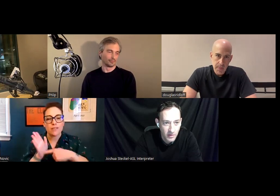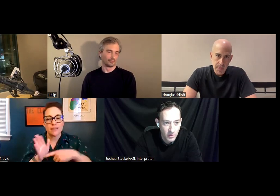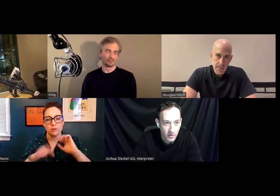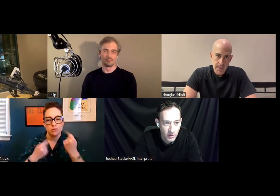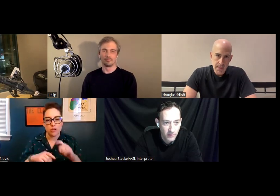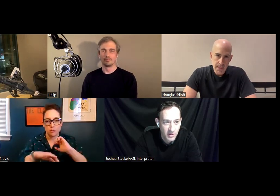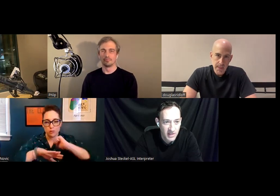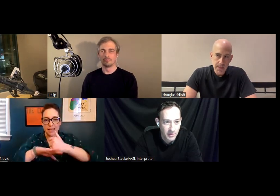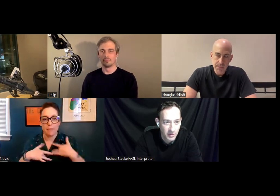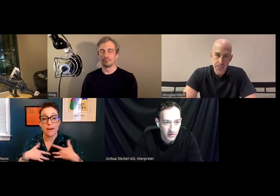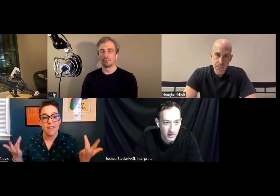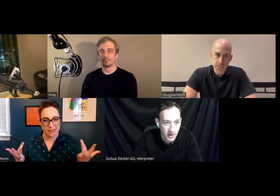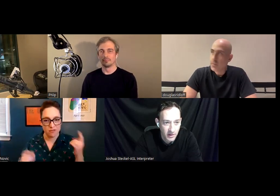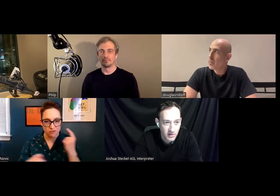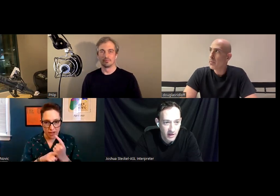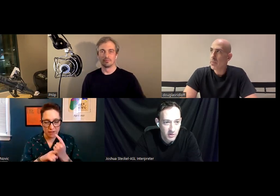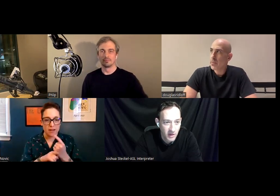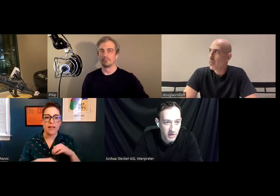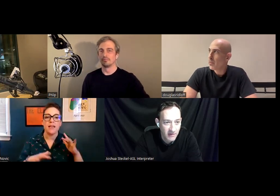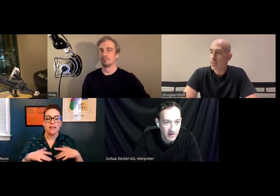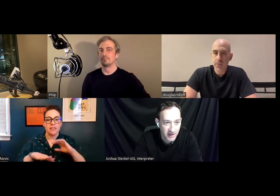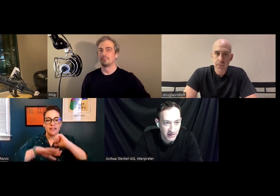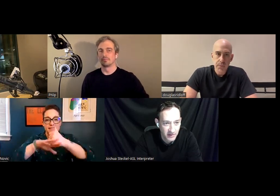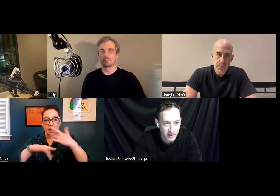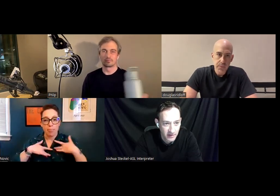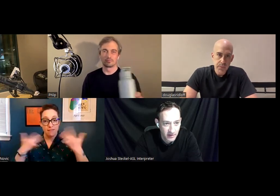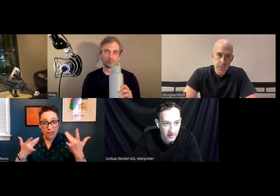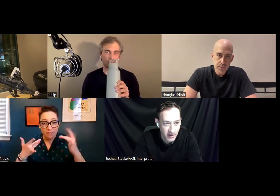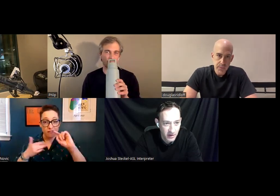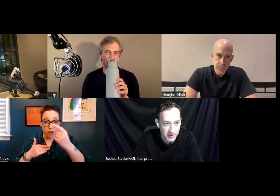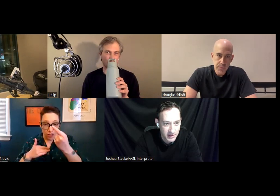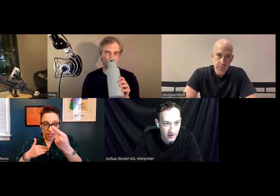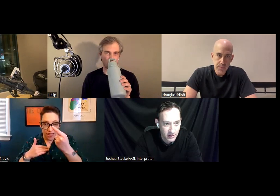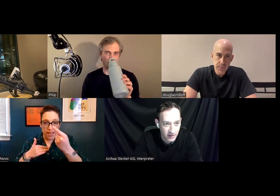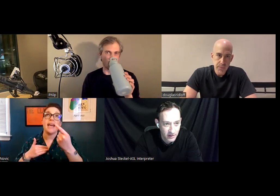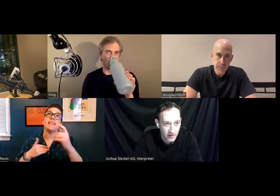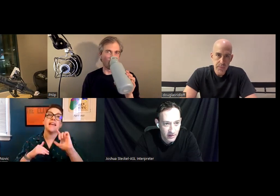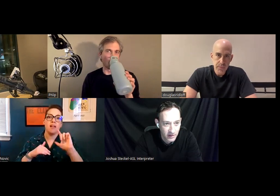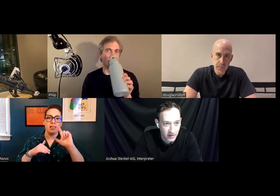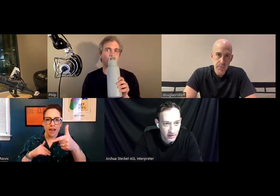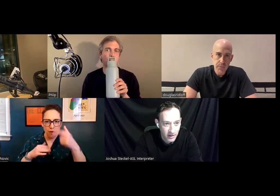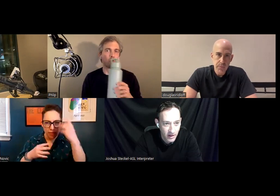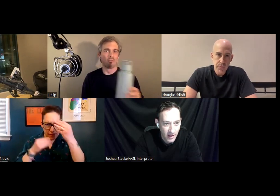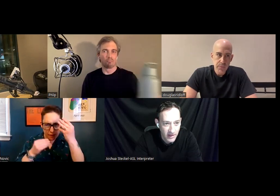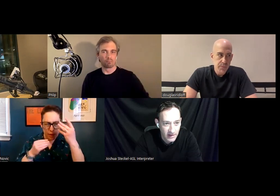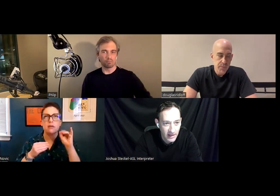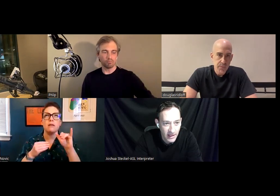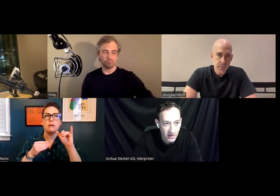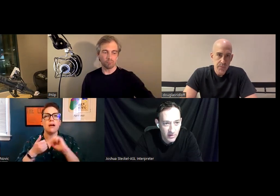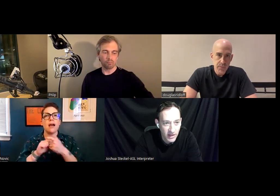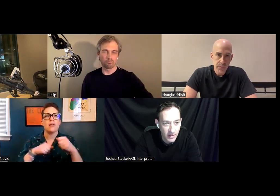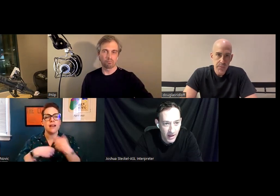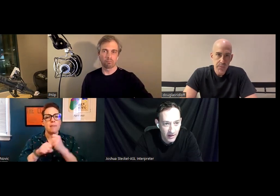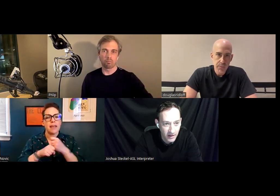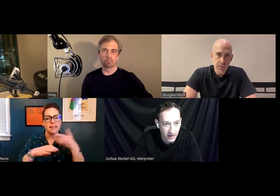And then, for example, if you have an event that you're hosting And then